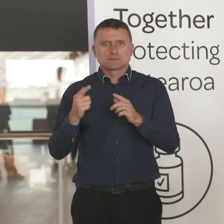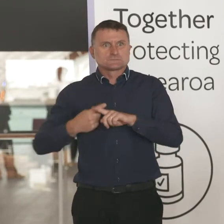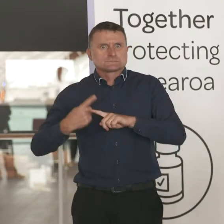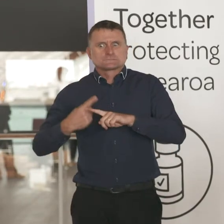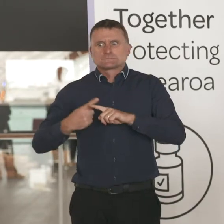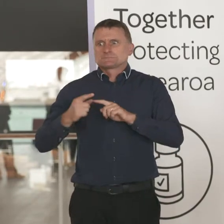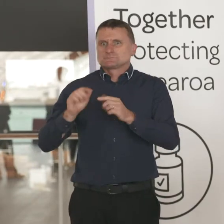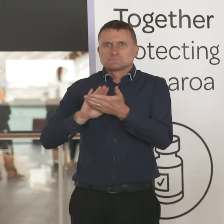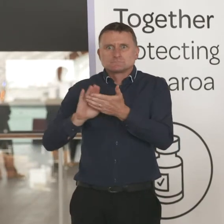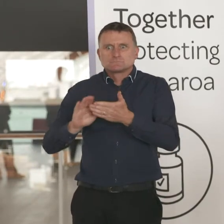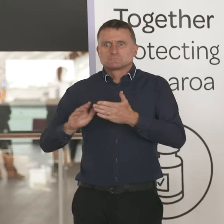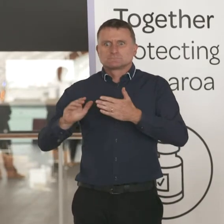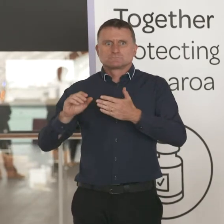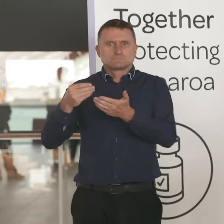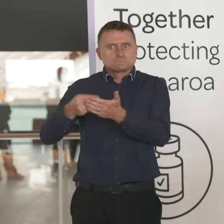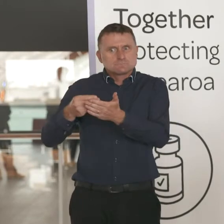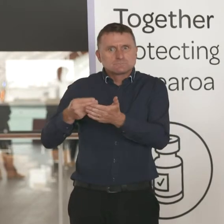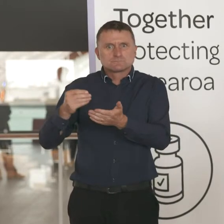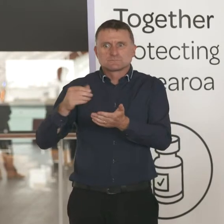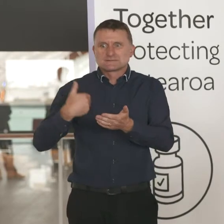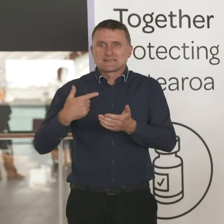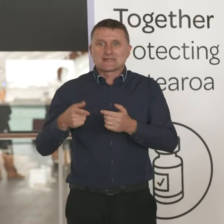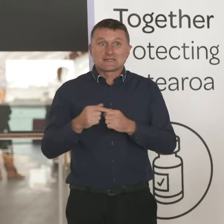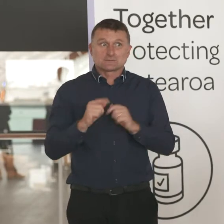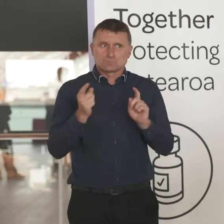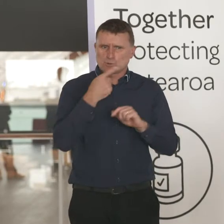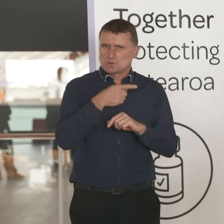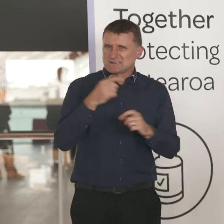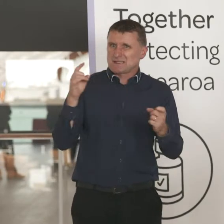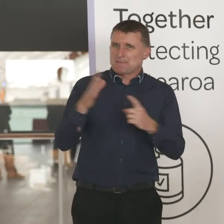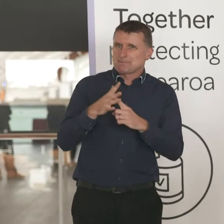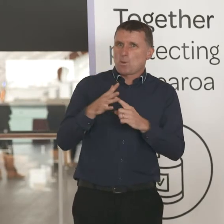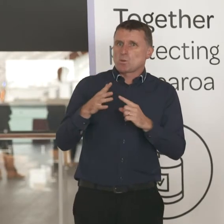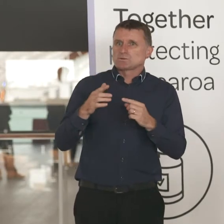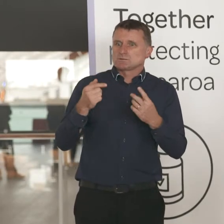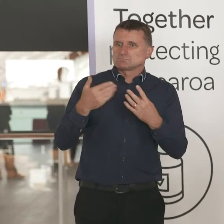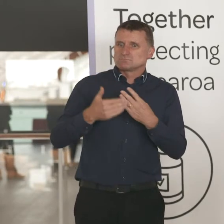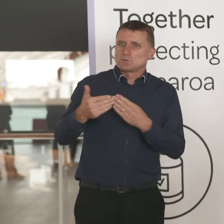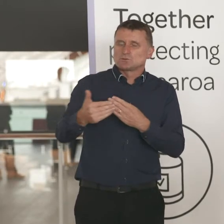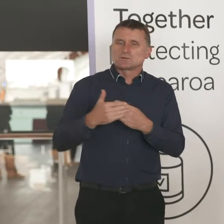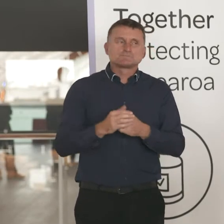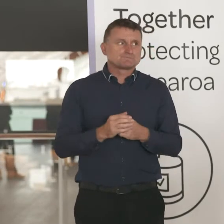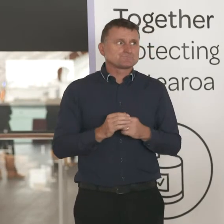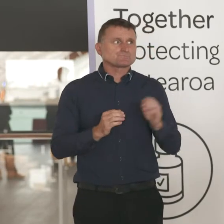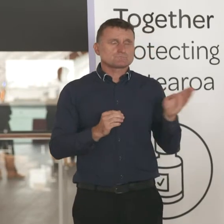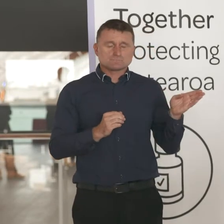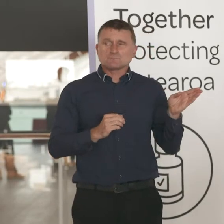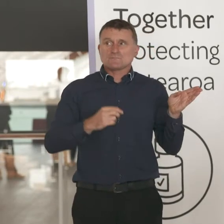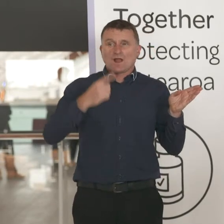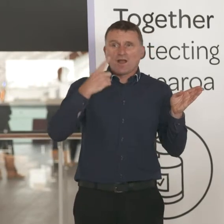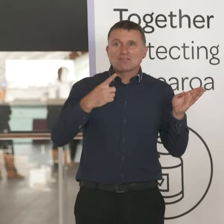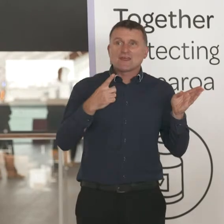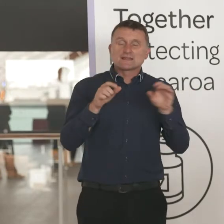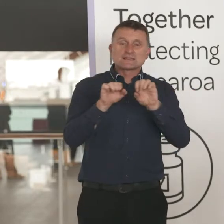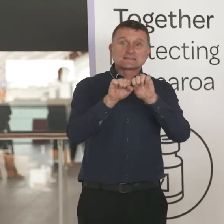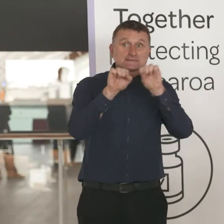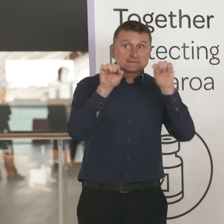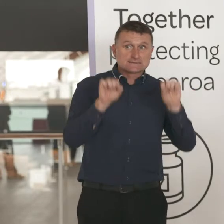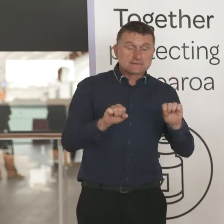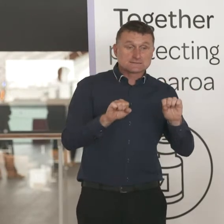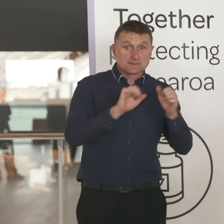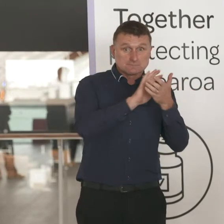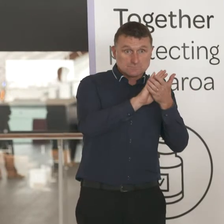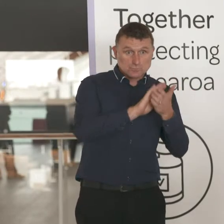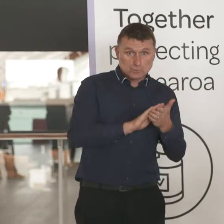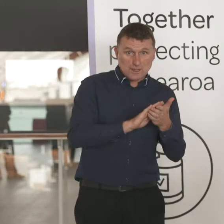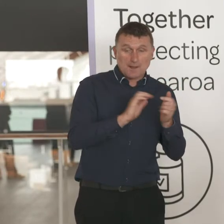a key priority for you guys going forward? Definitely. I think we have to knit up those systems in the background so that they can get the money